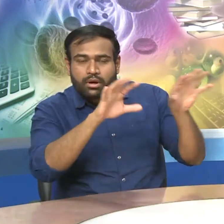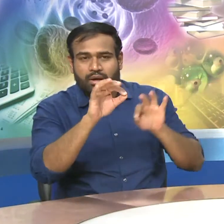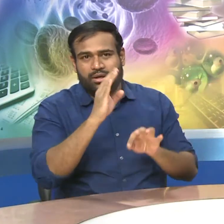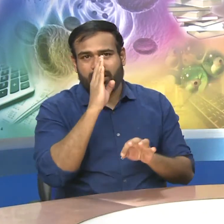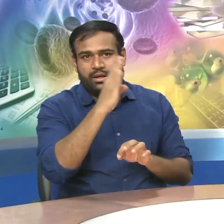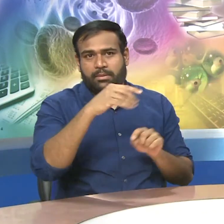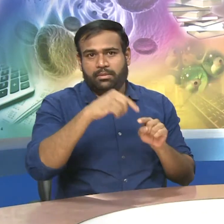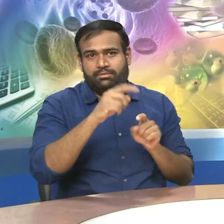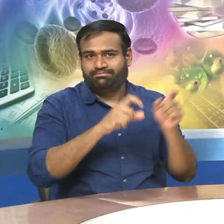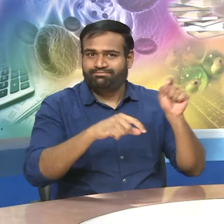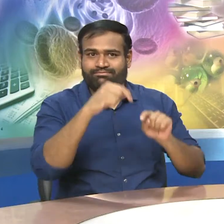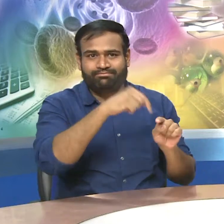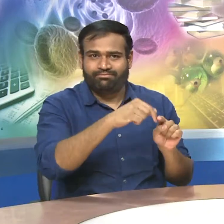For example,